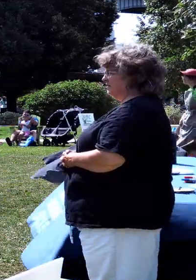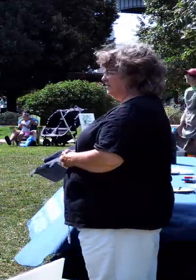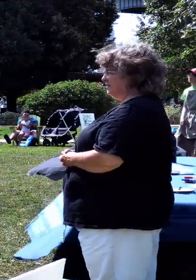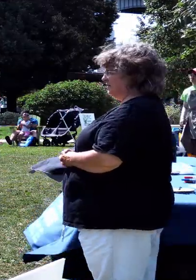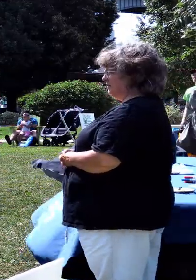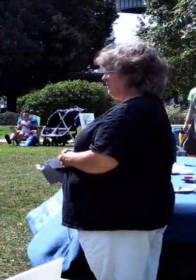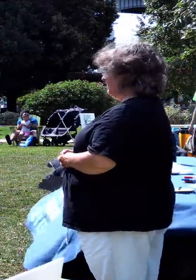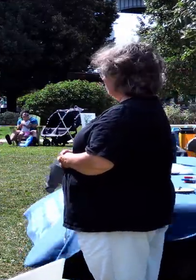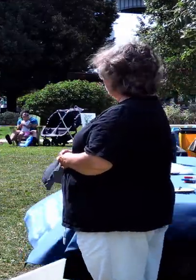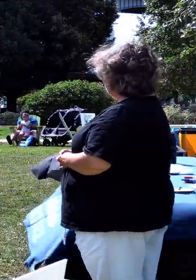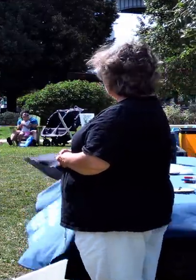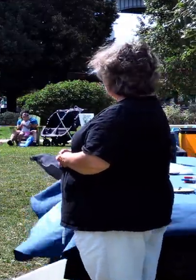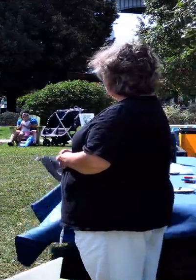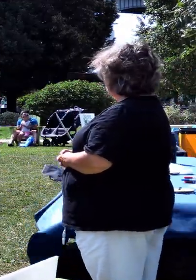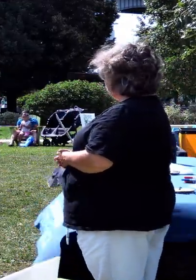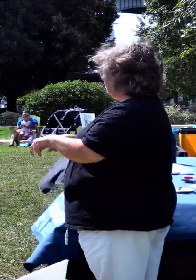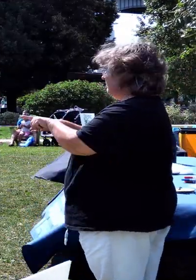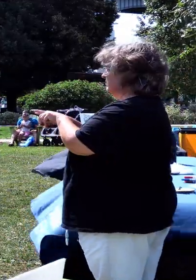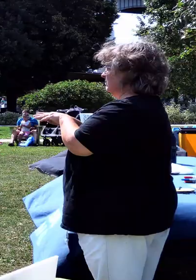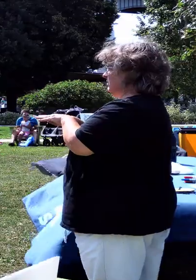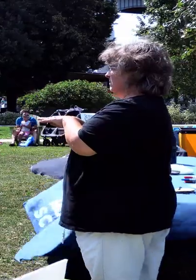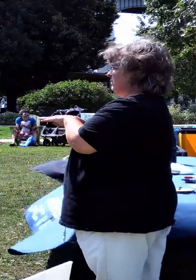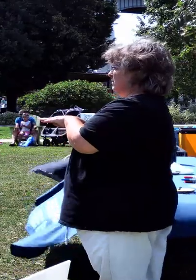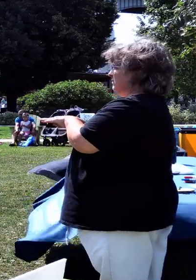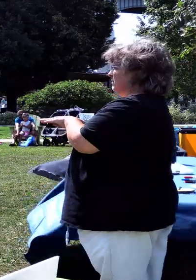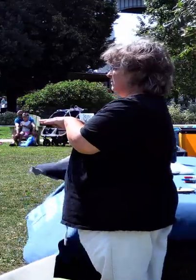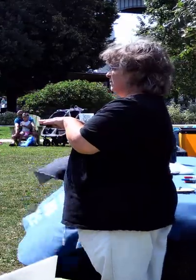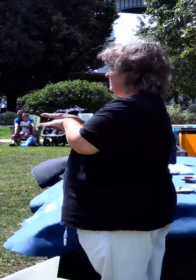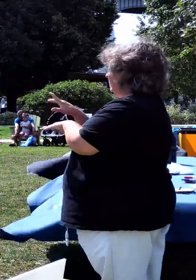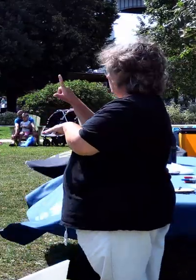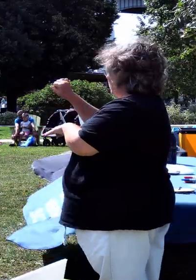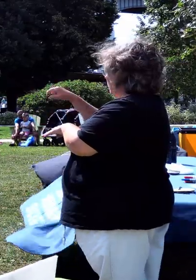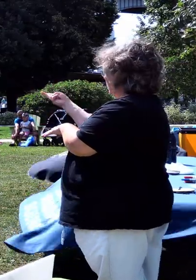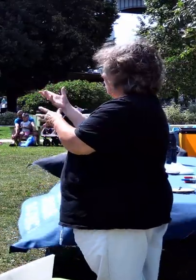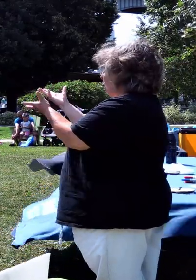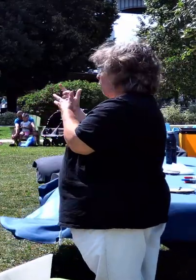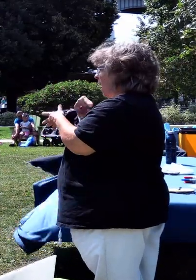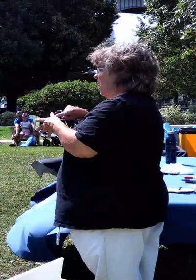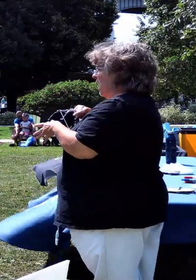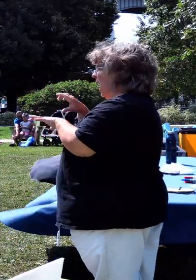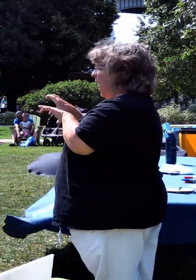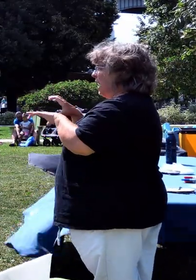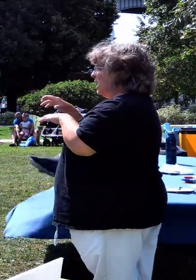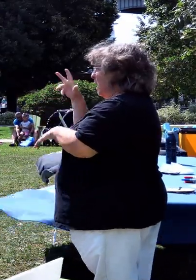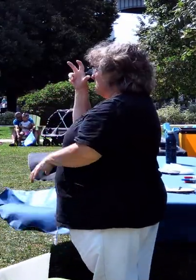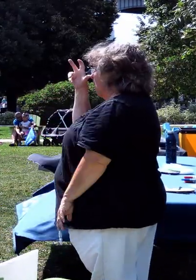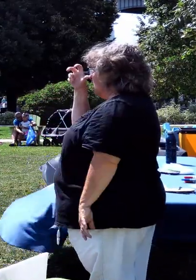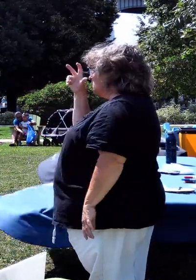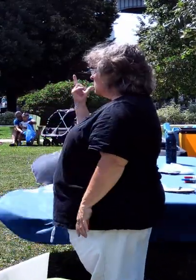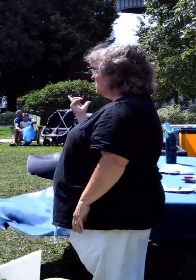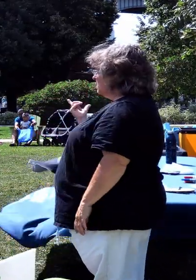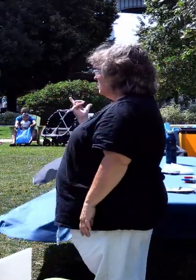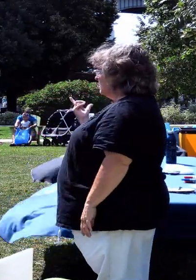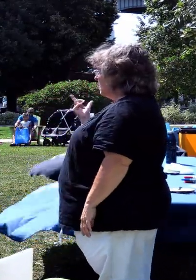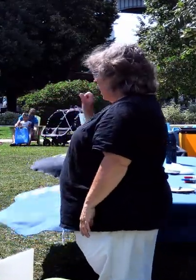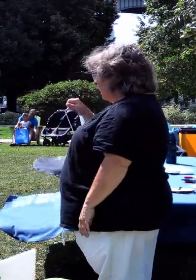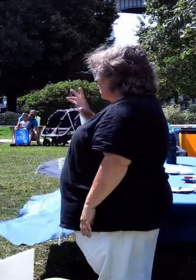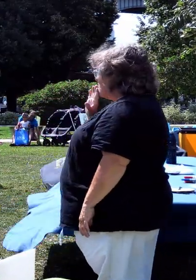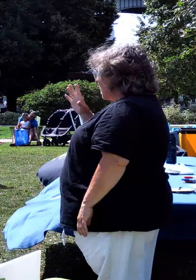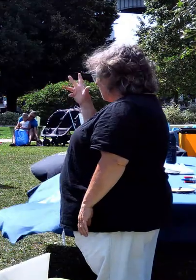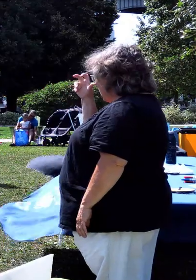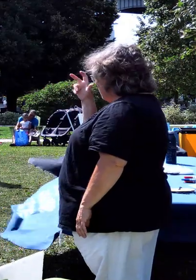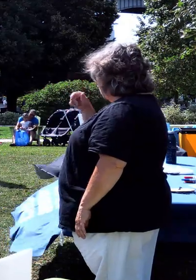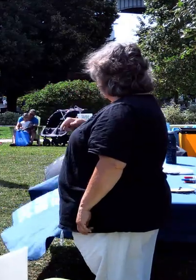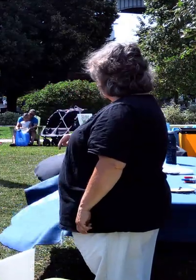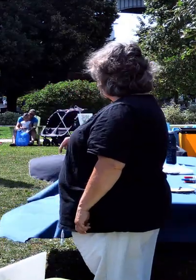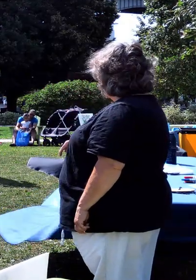And hands and feet together. Okay, Miss Leah wants us to act like bugs. So she